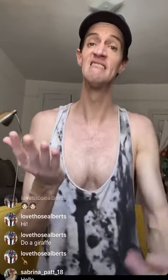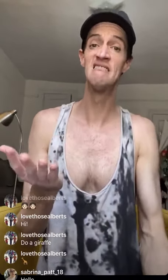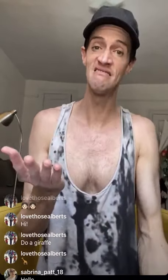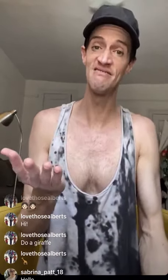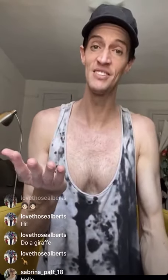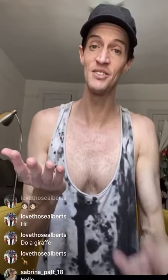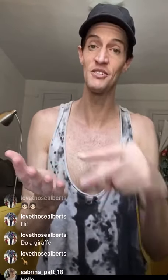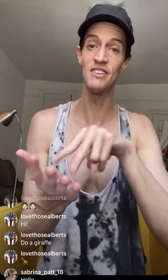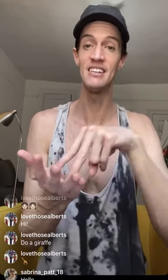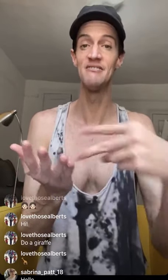Lose or fail.